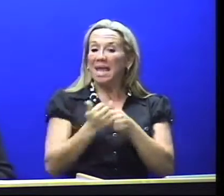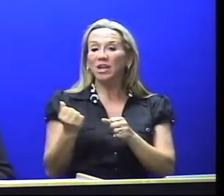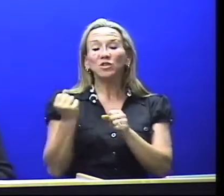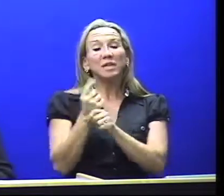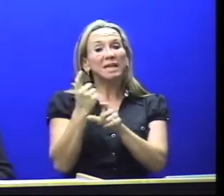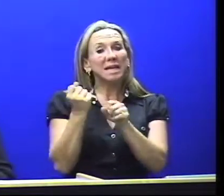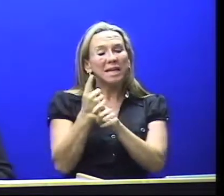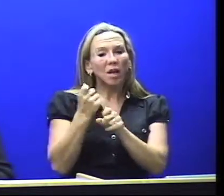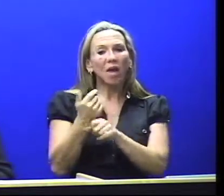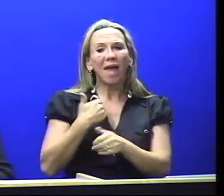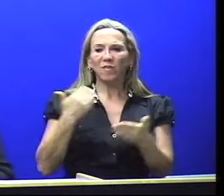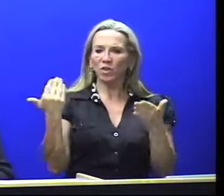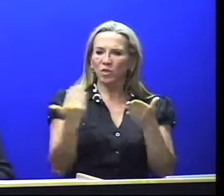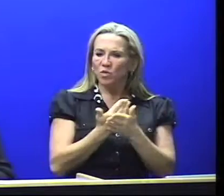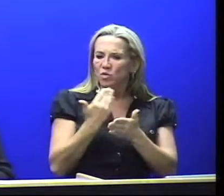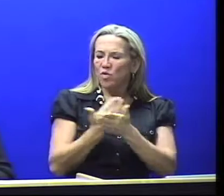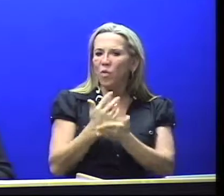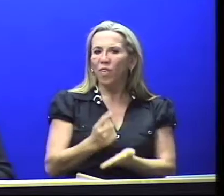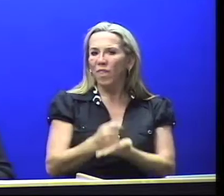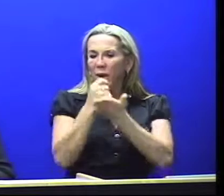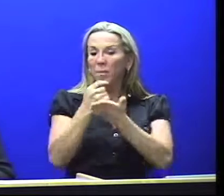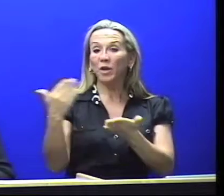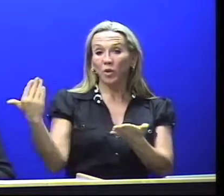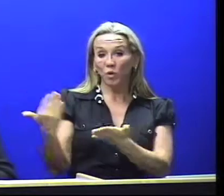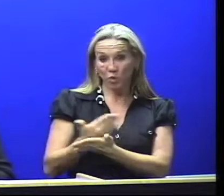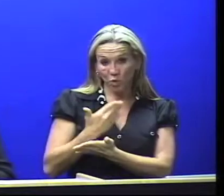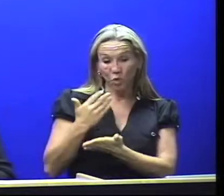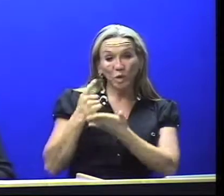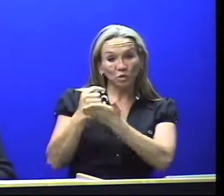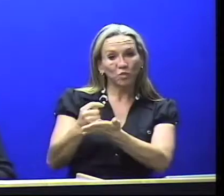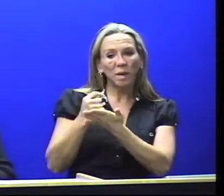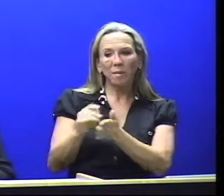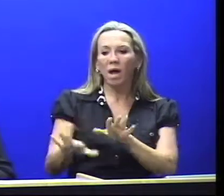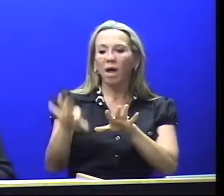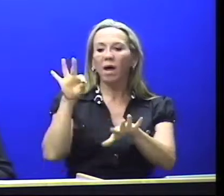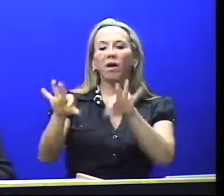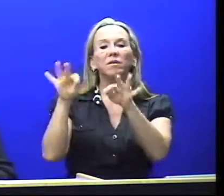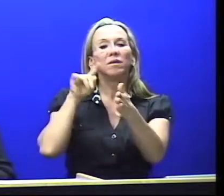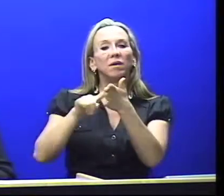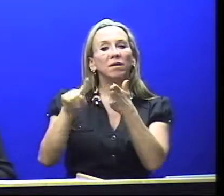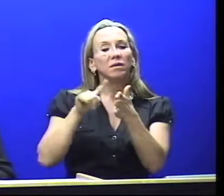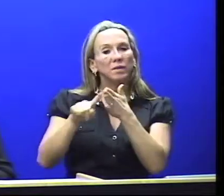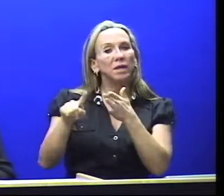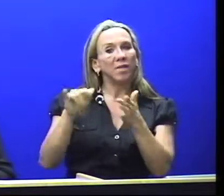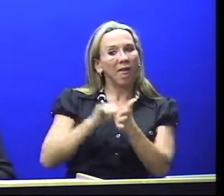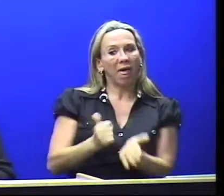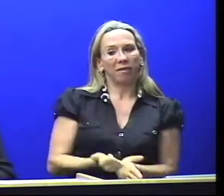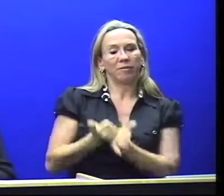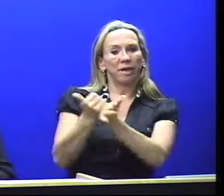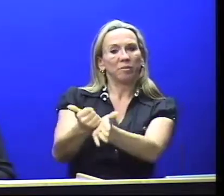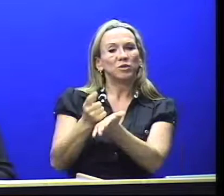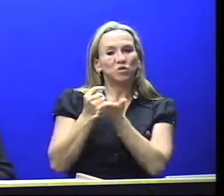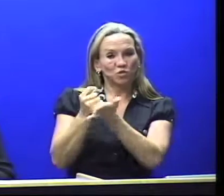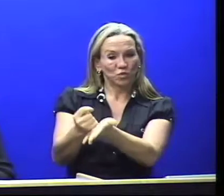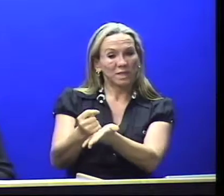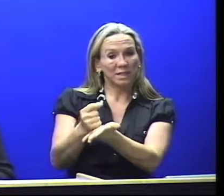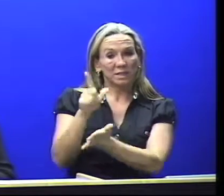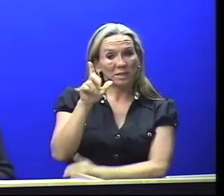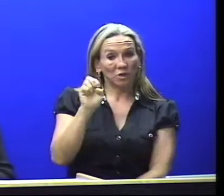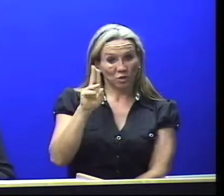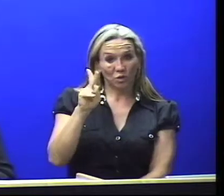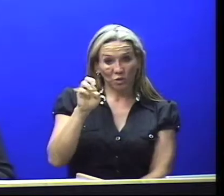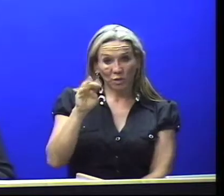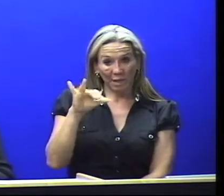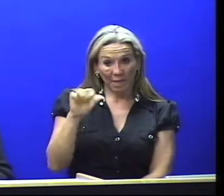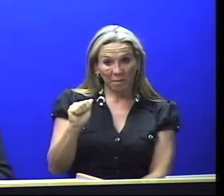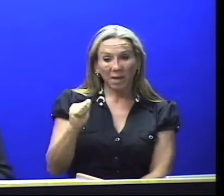new therapies and treatments are being discovered to help treat leukemia. There are new ways that